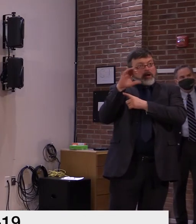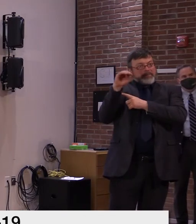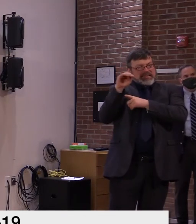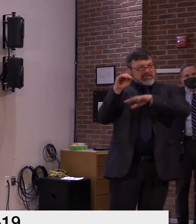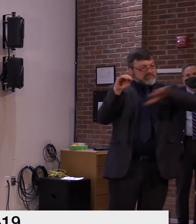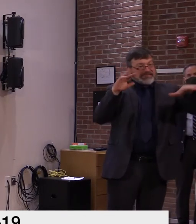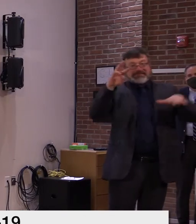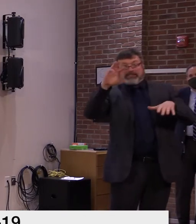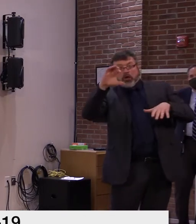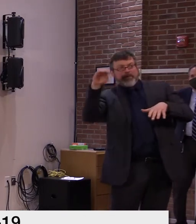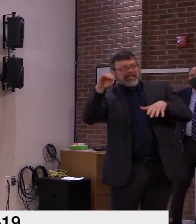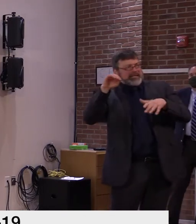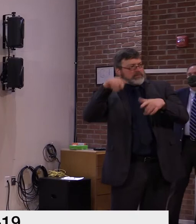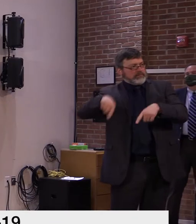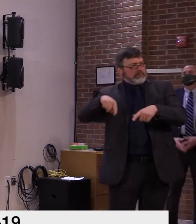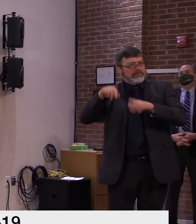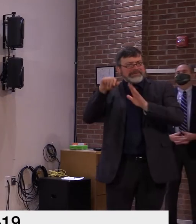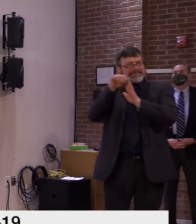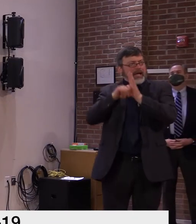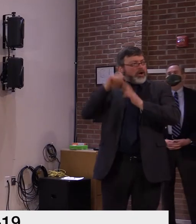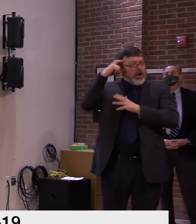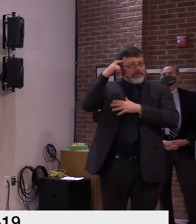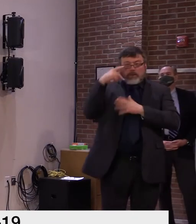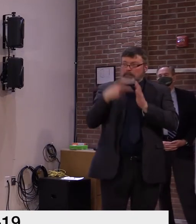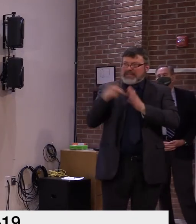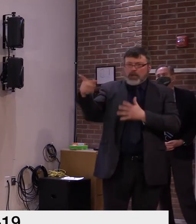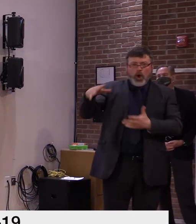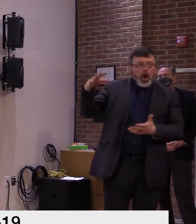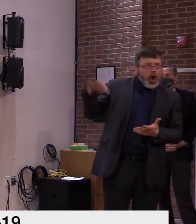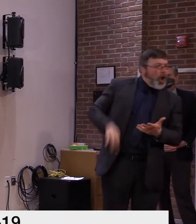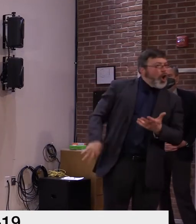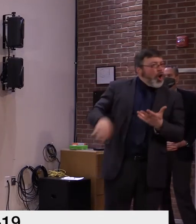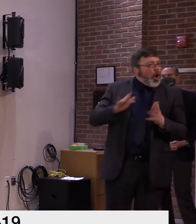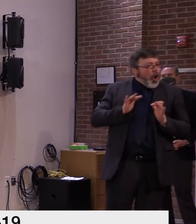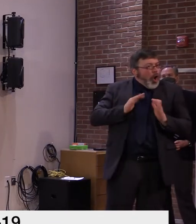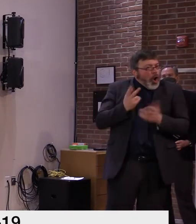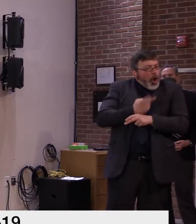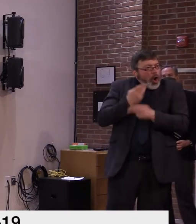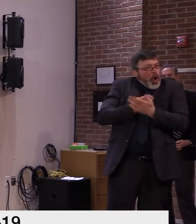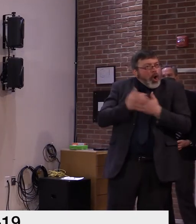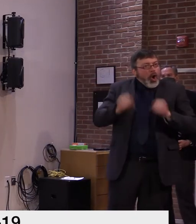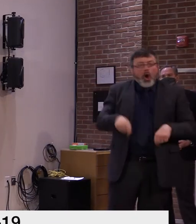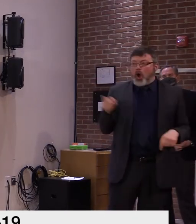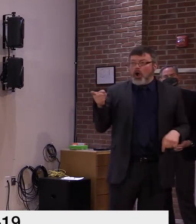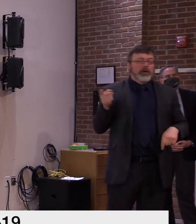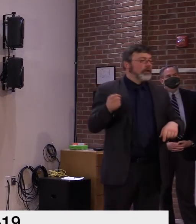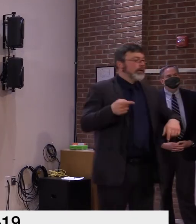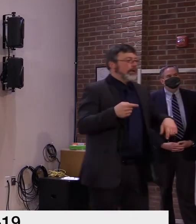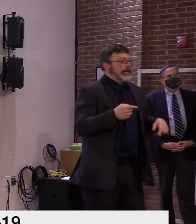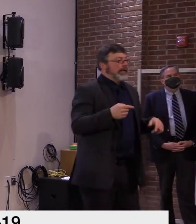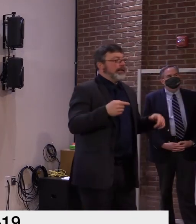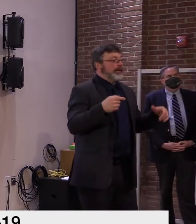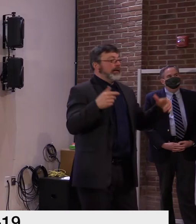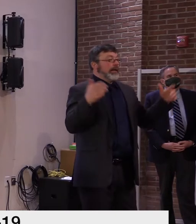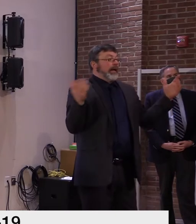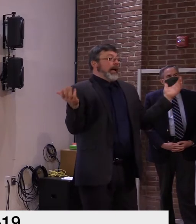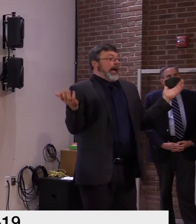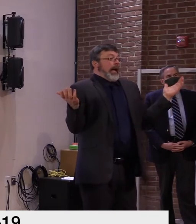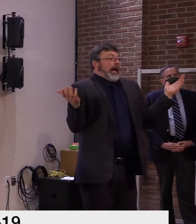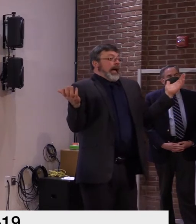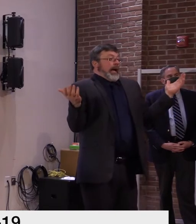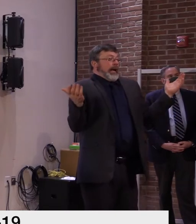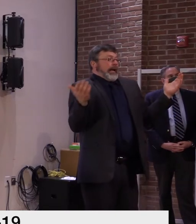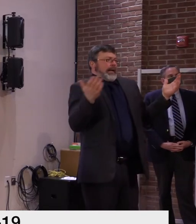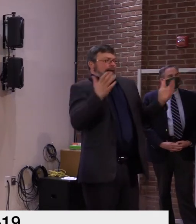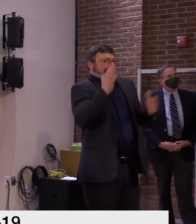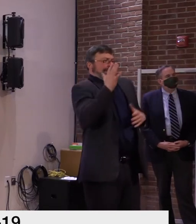priority as we recover? Yeah, it's difficult to say at this point. We need to see the final version. A lot can change, as we know. It can change